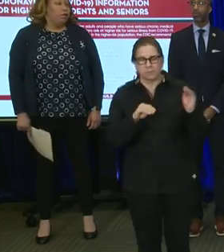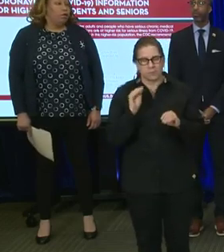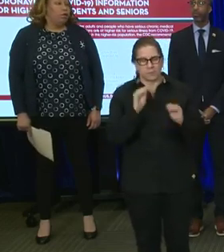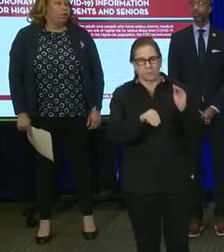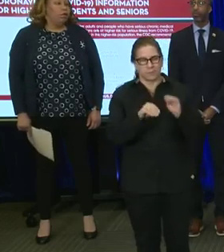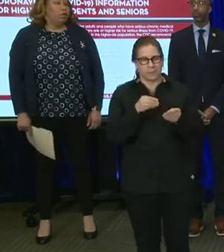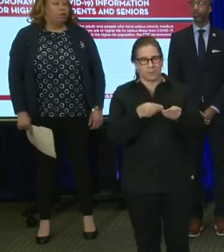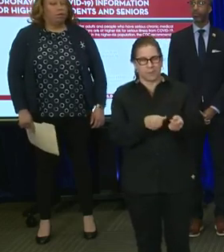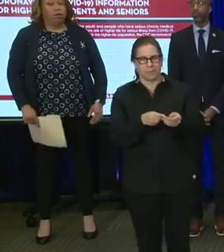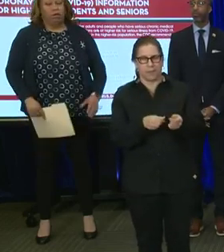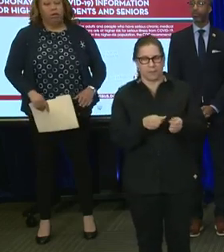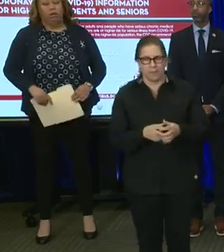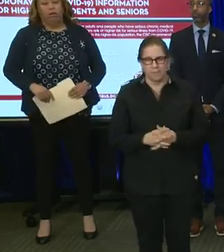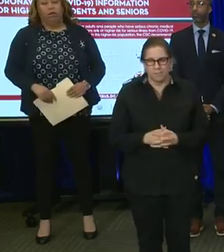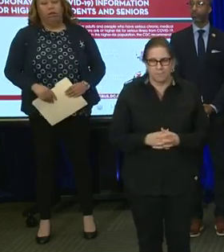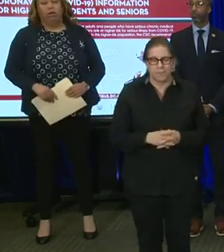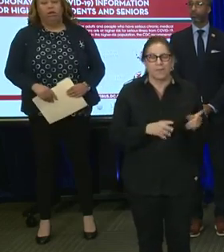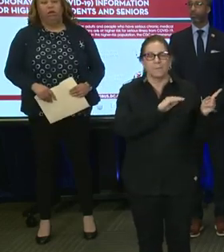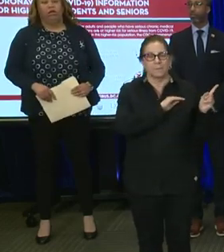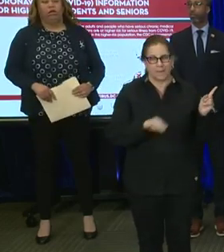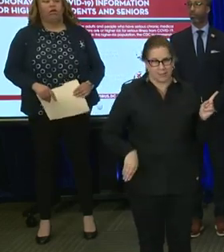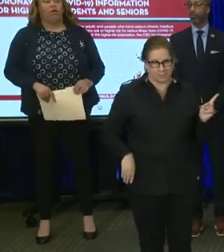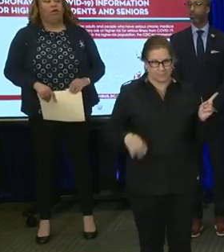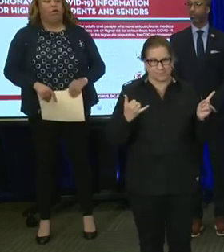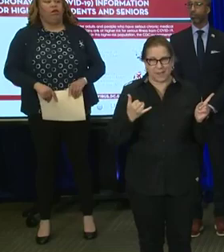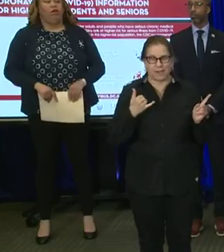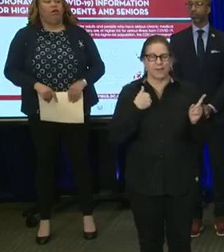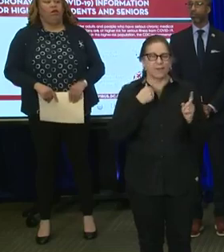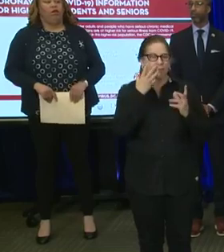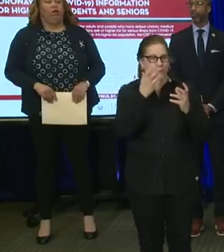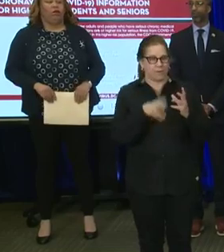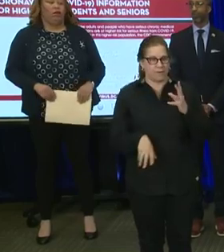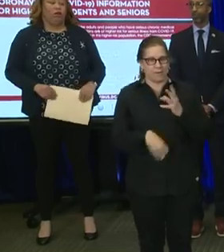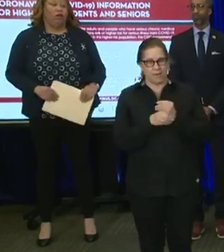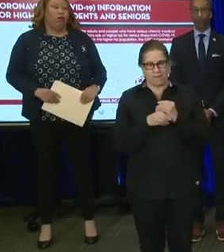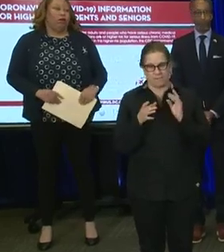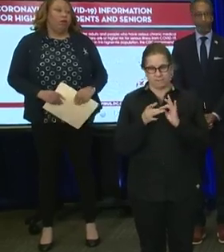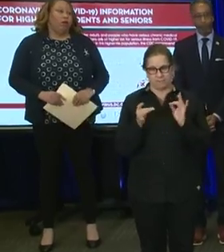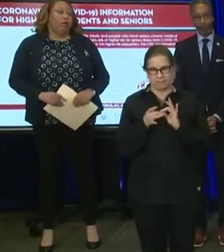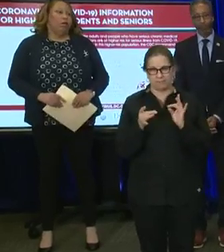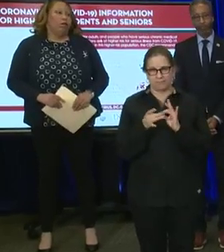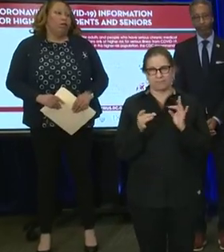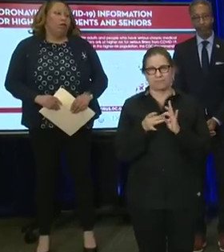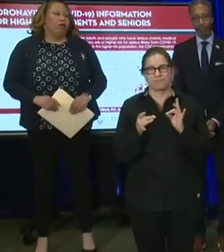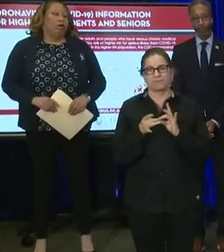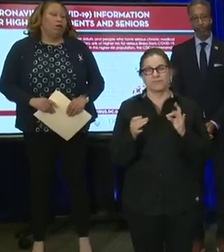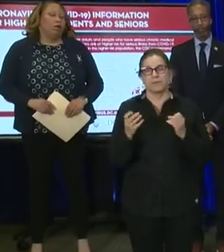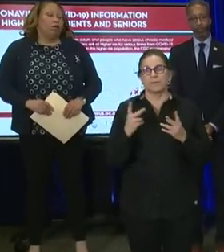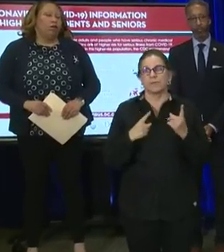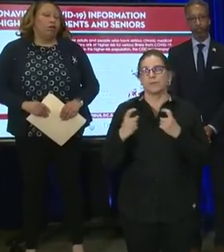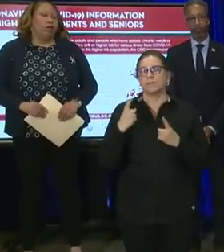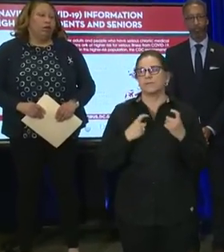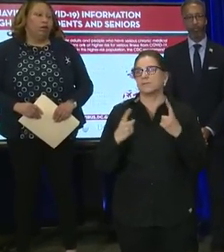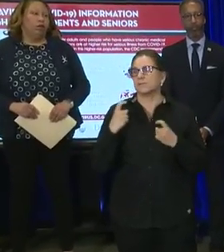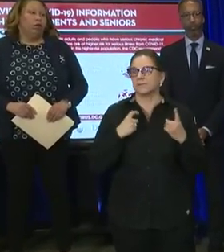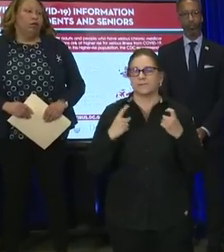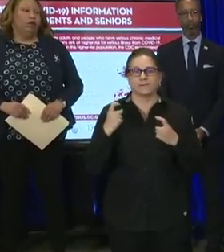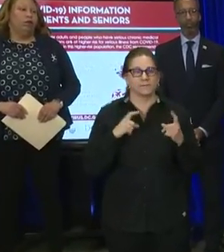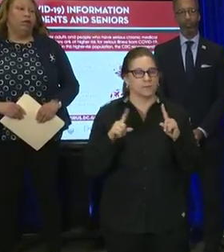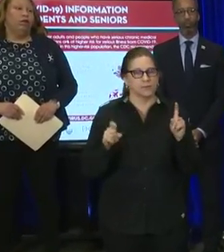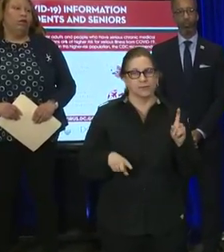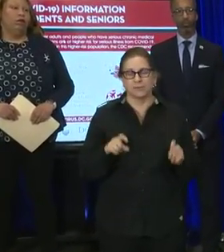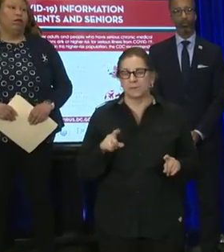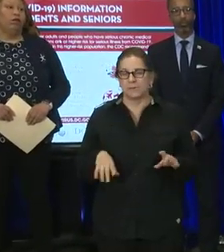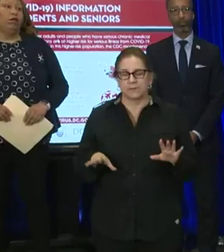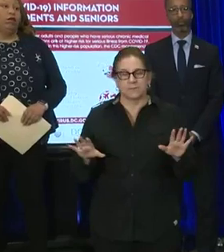Let me just also add, we've gotten a number of questions from residents about some